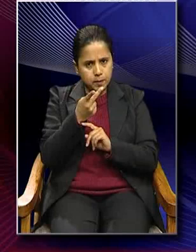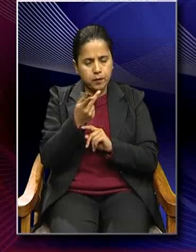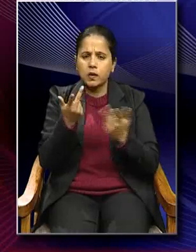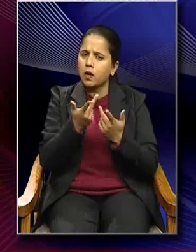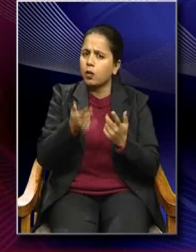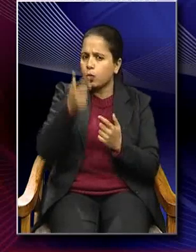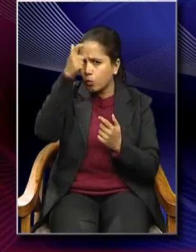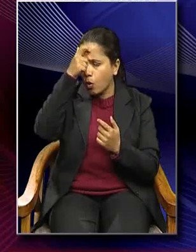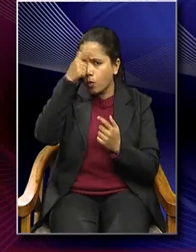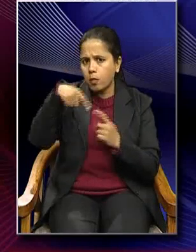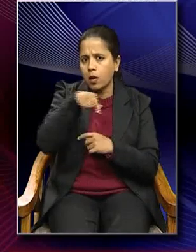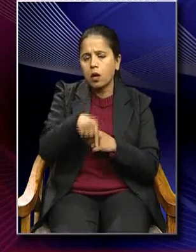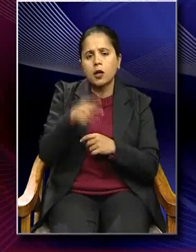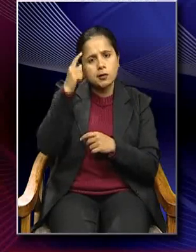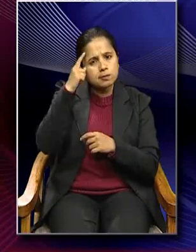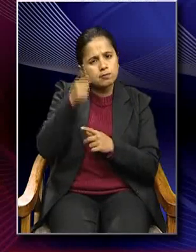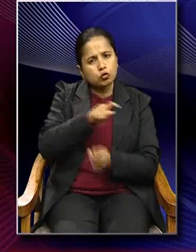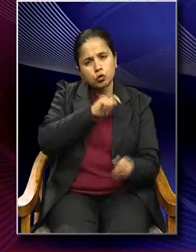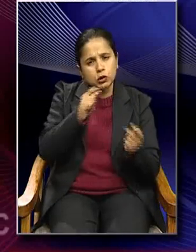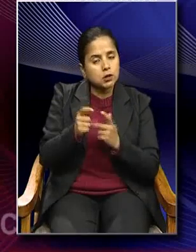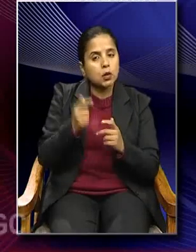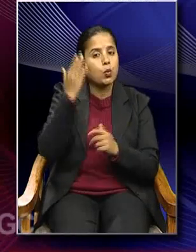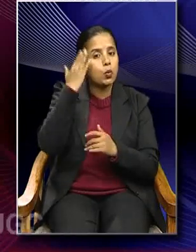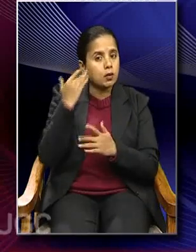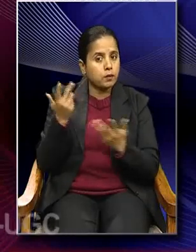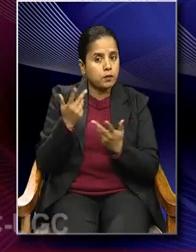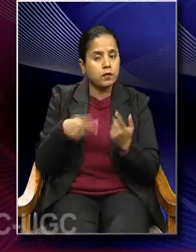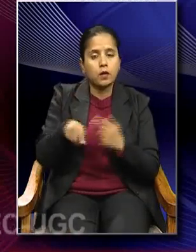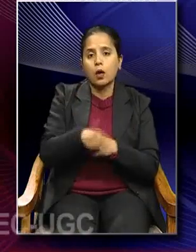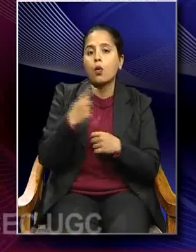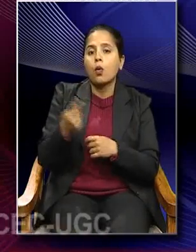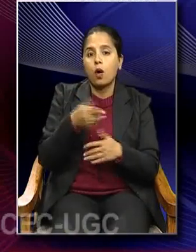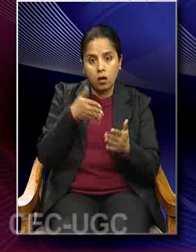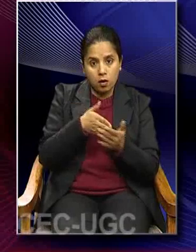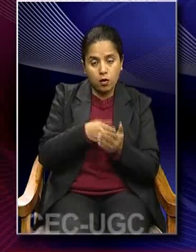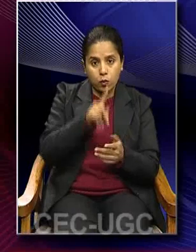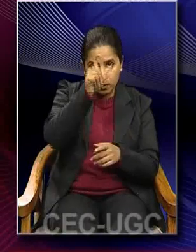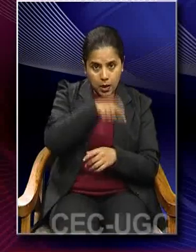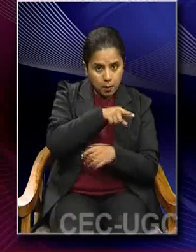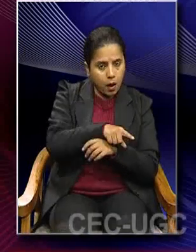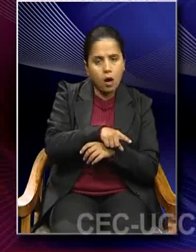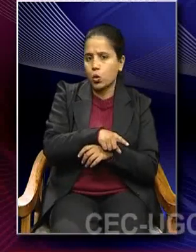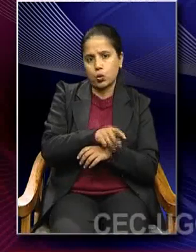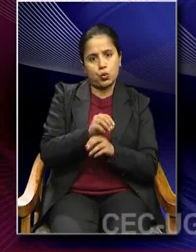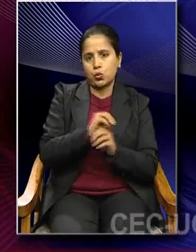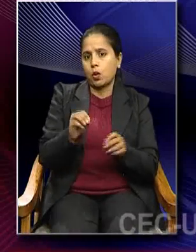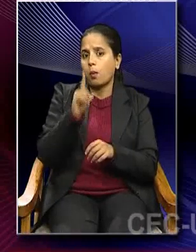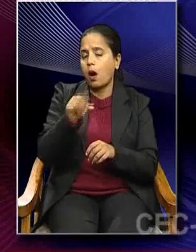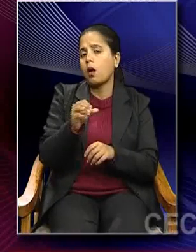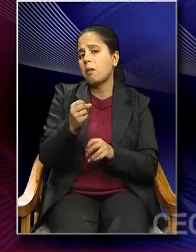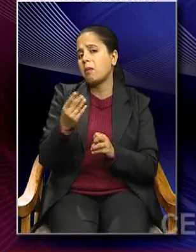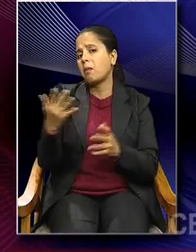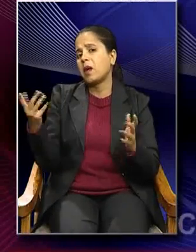kind of problematize it, because it is not faced by one individual but by a number